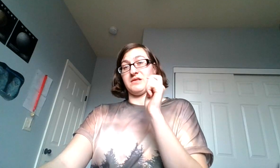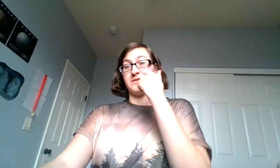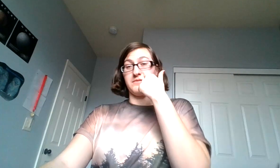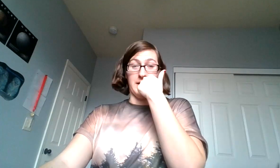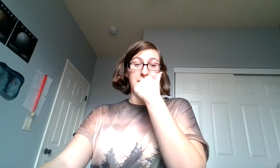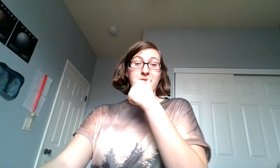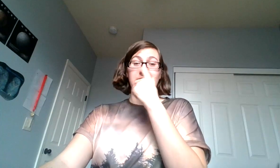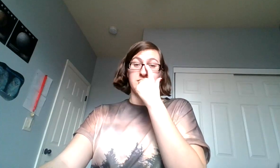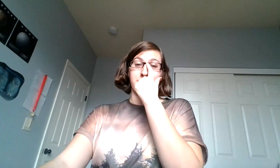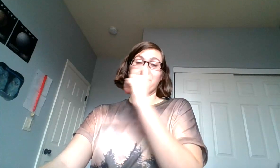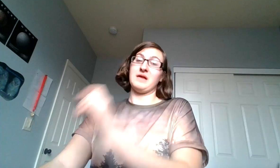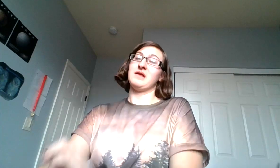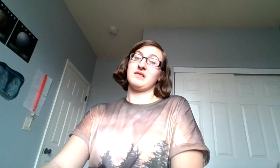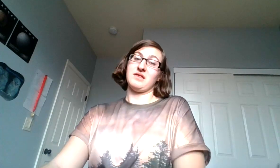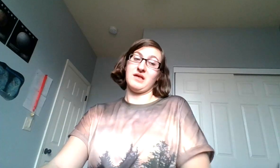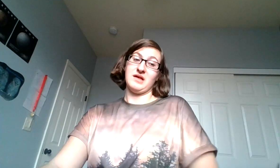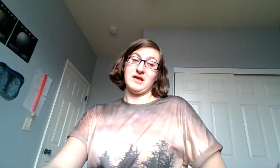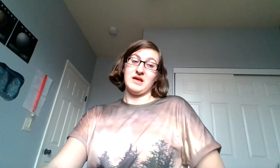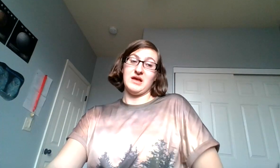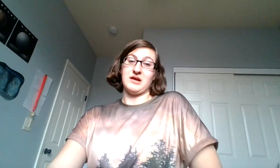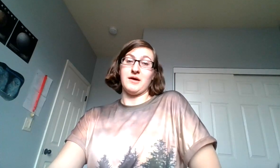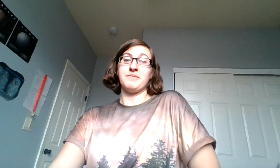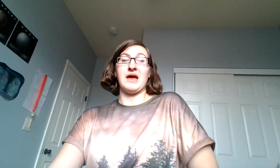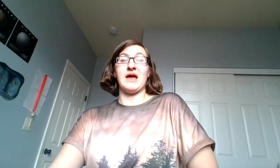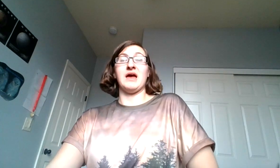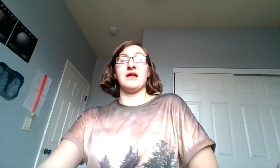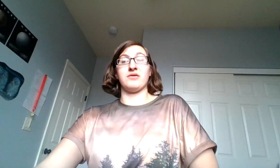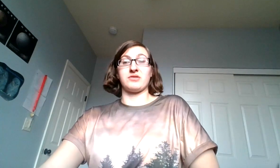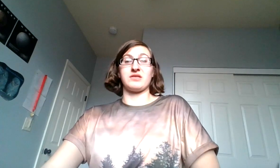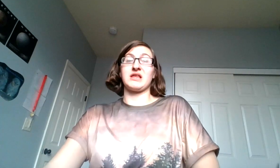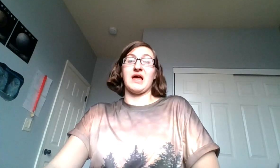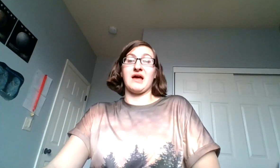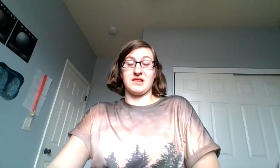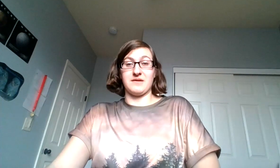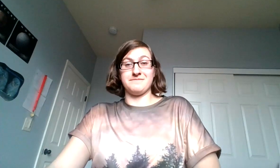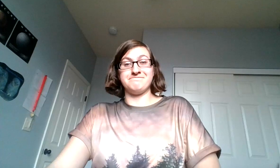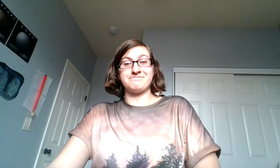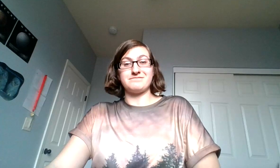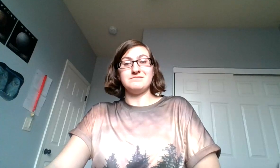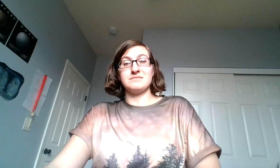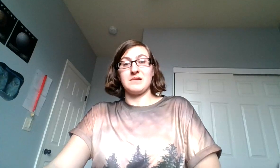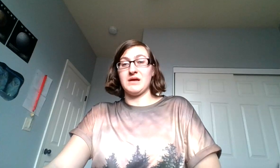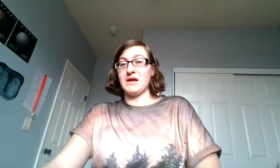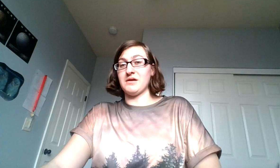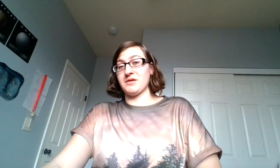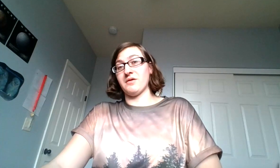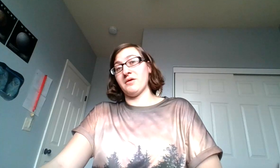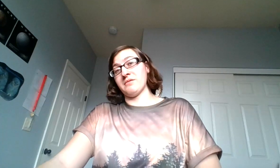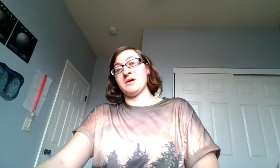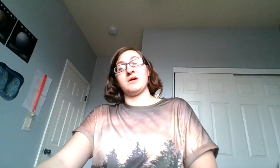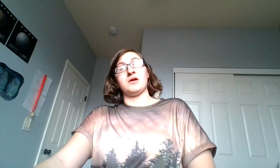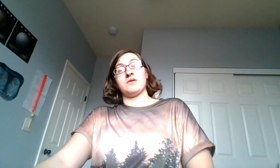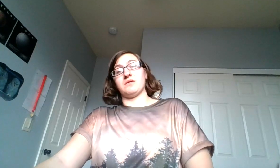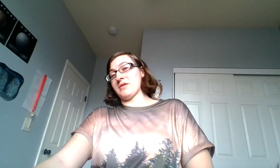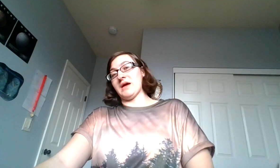find a way to fit it up and also success. And also, don't give up on